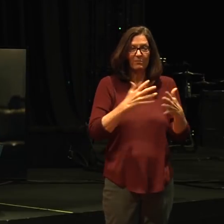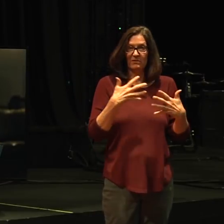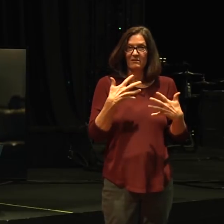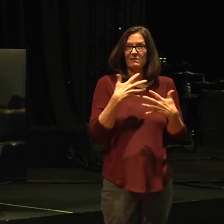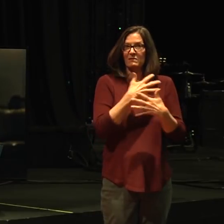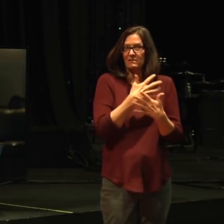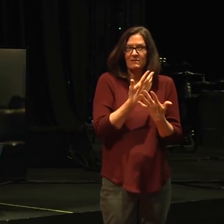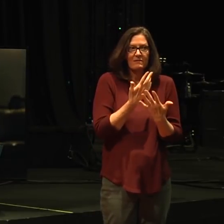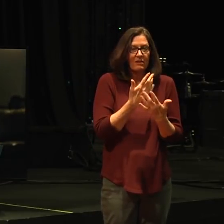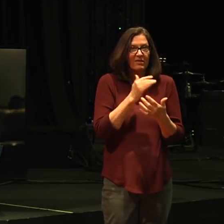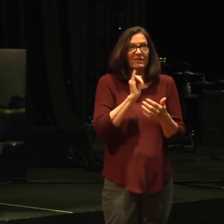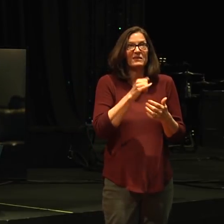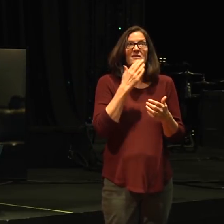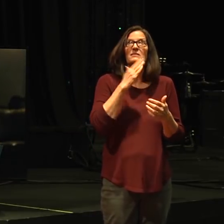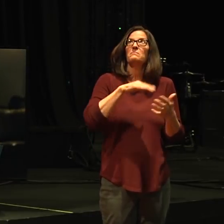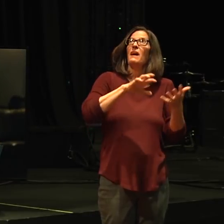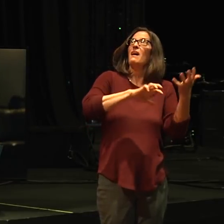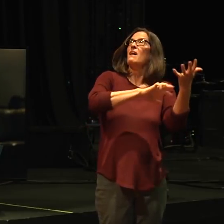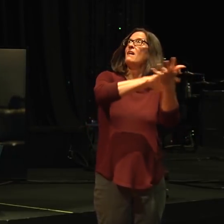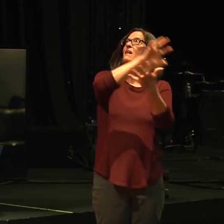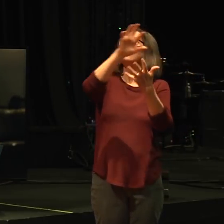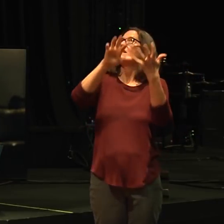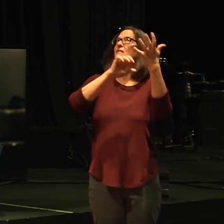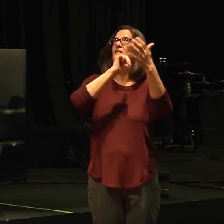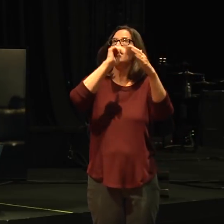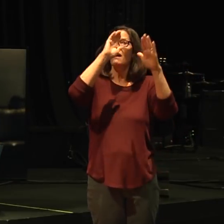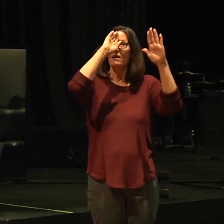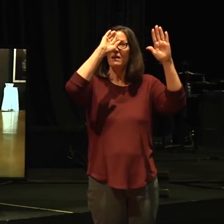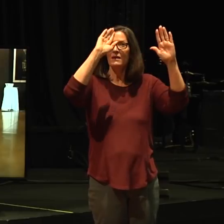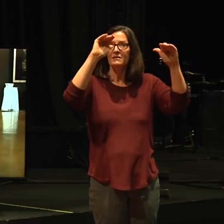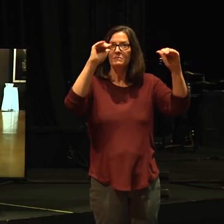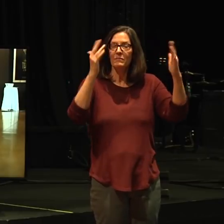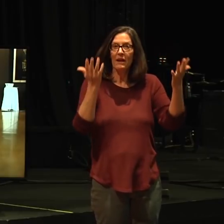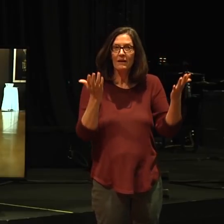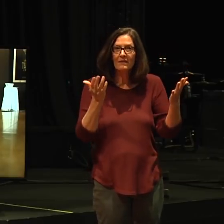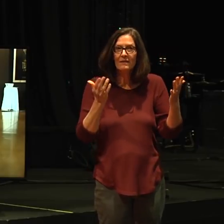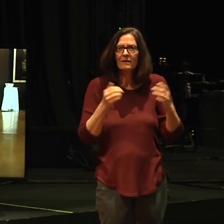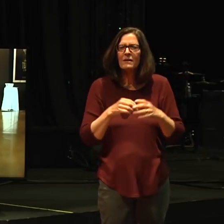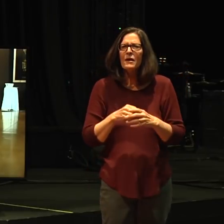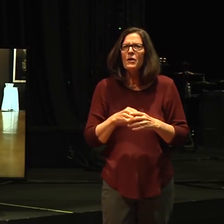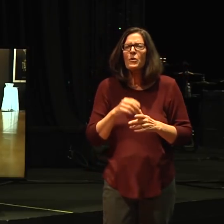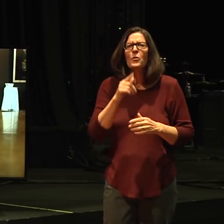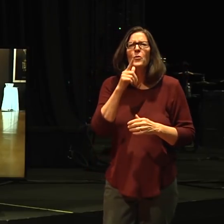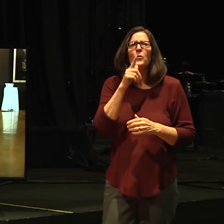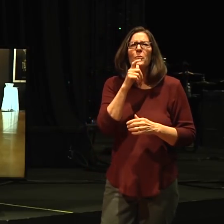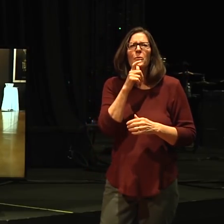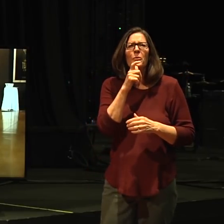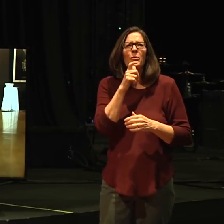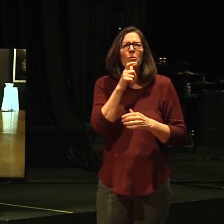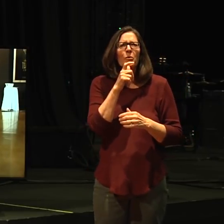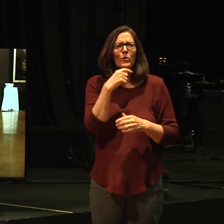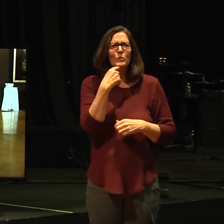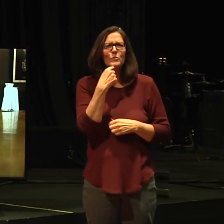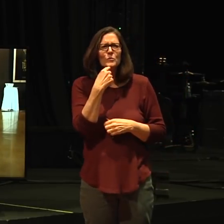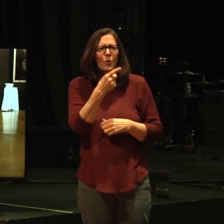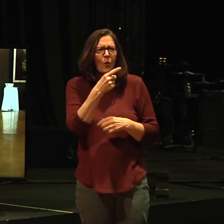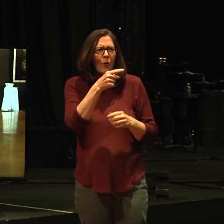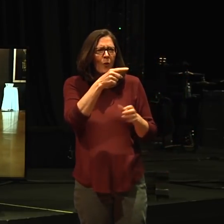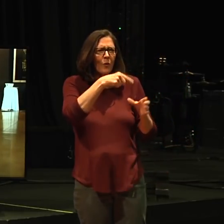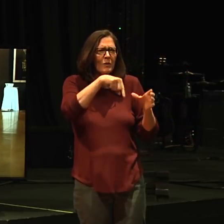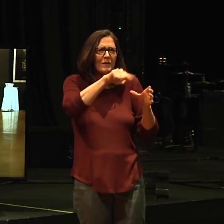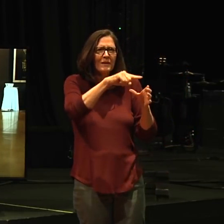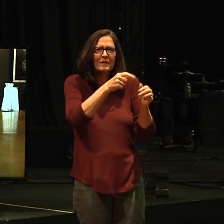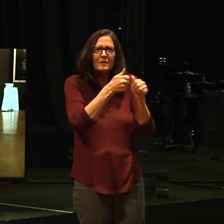thinking, didn't expect this, right? I mean, think about this. Who literally got them into that